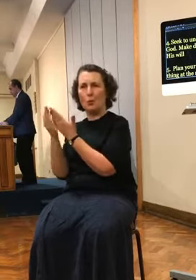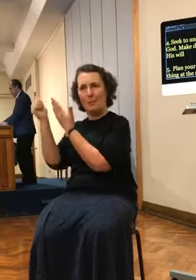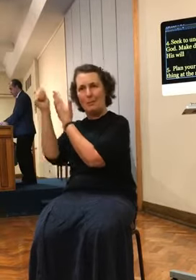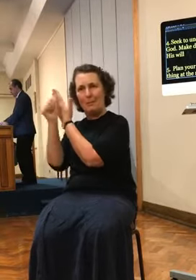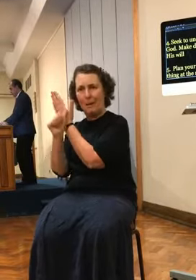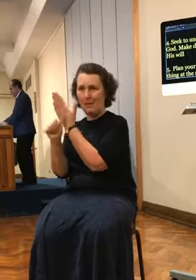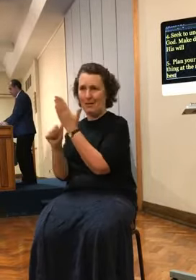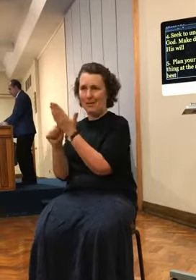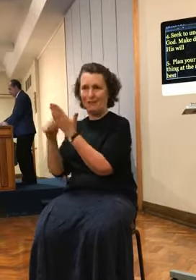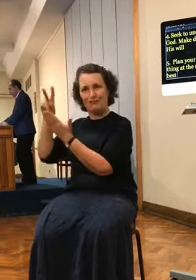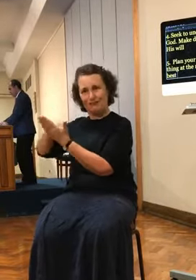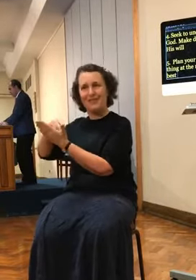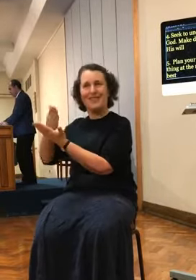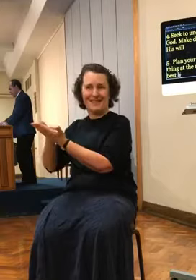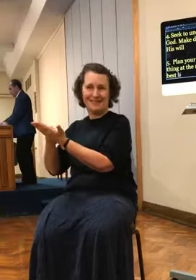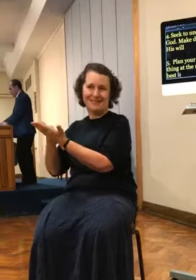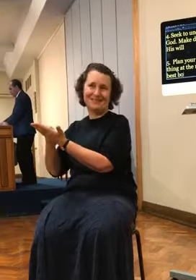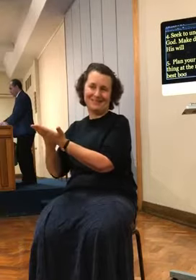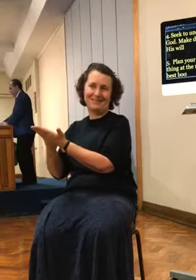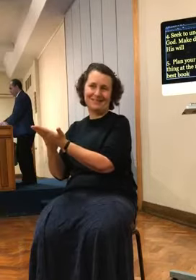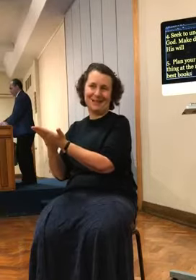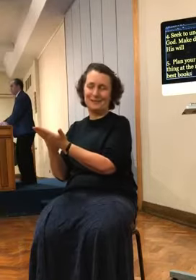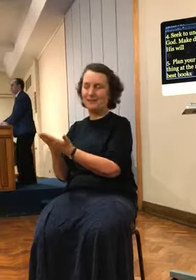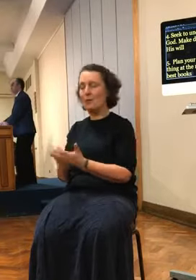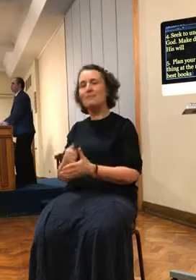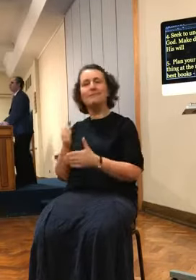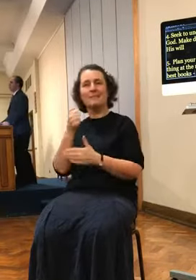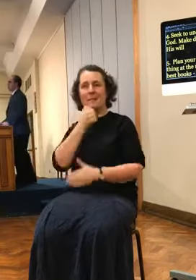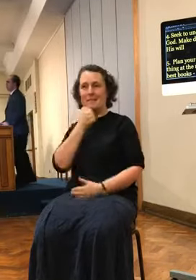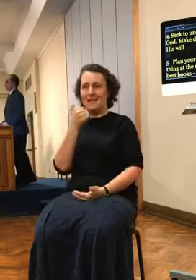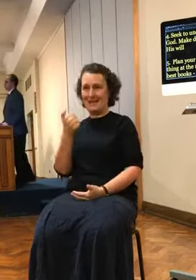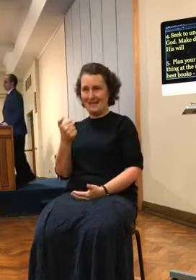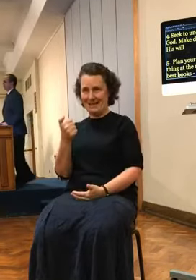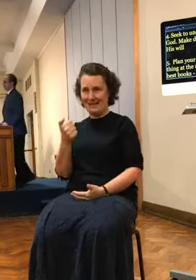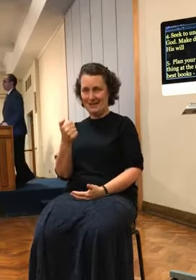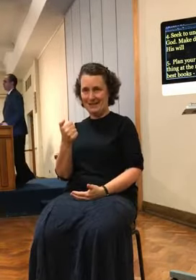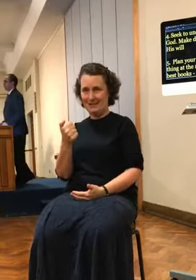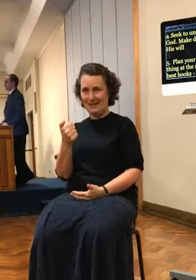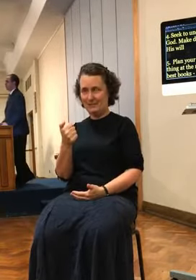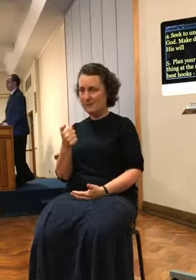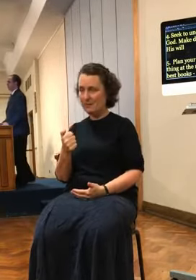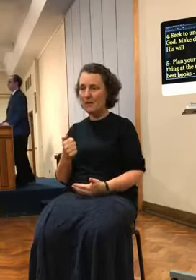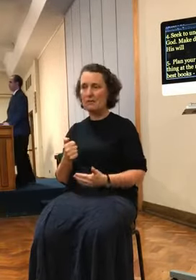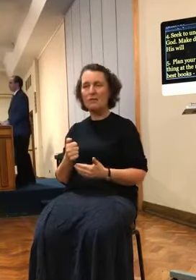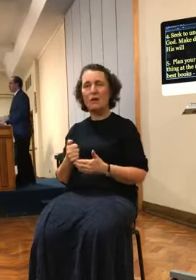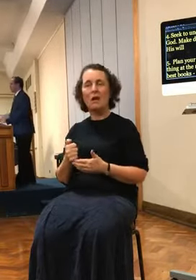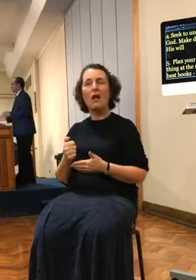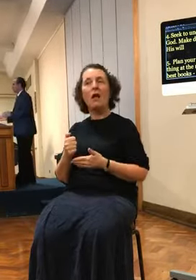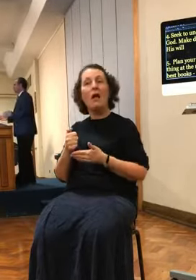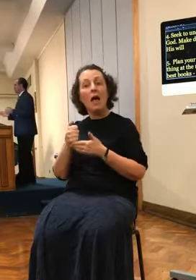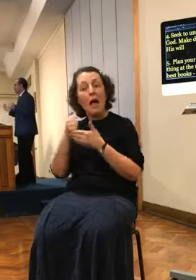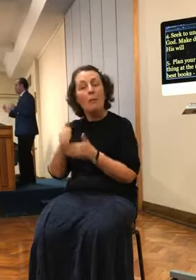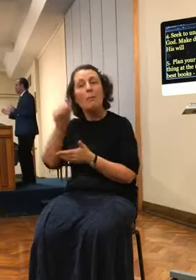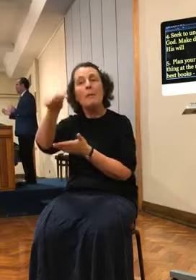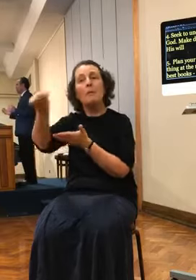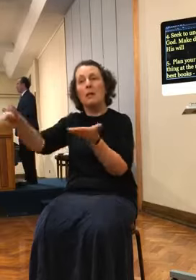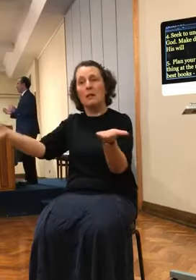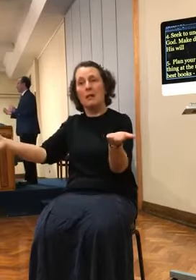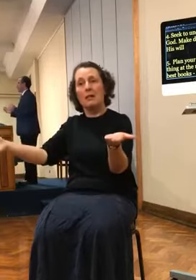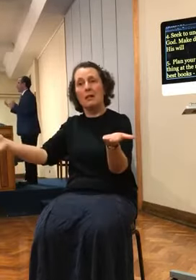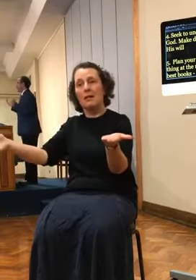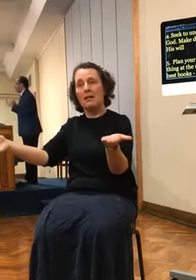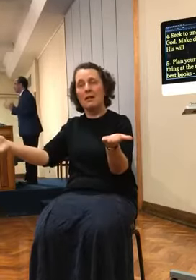counted. And sixth one, do good to other people. That's the purpose. You are